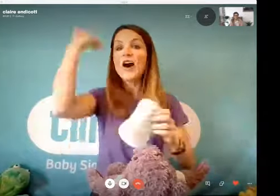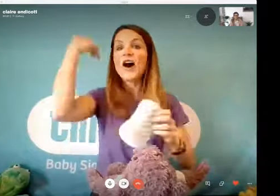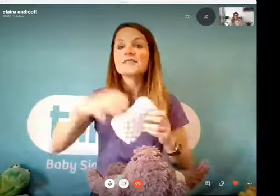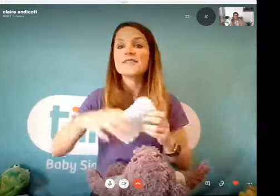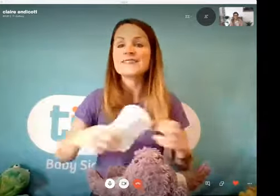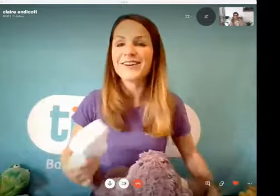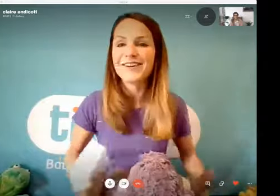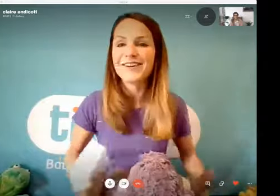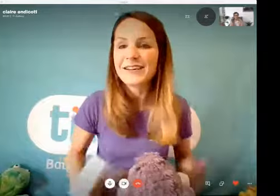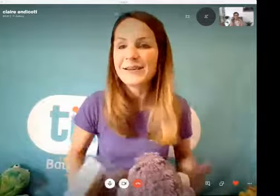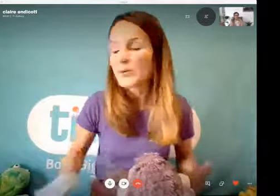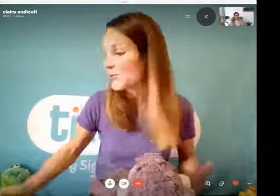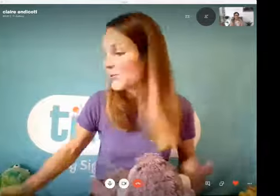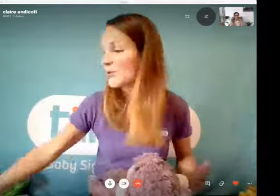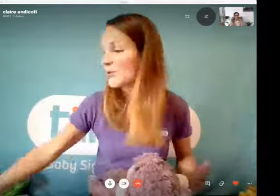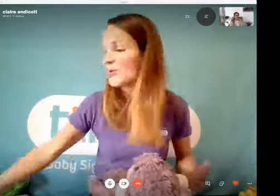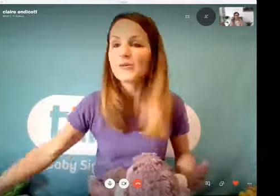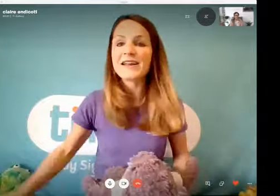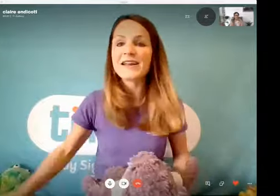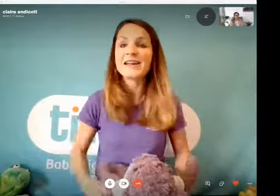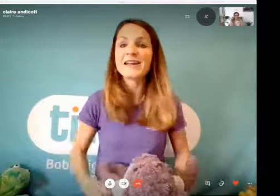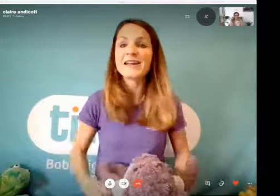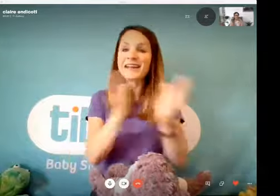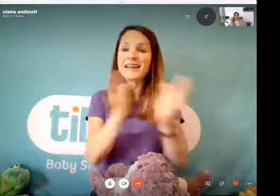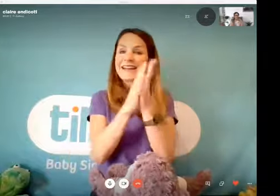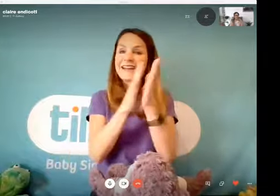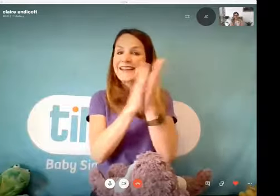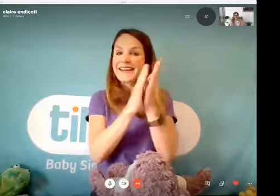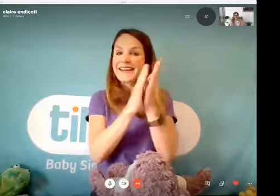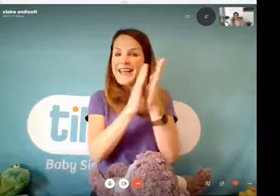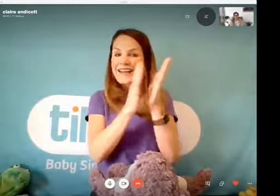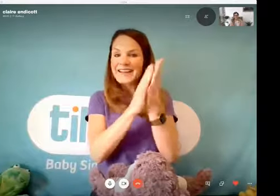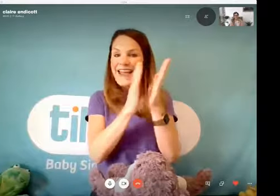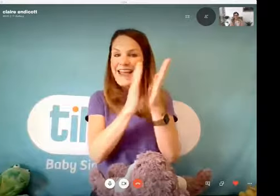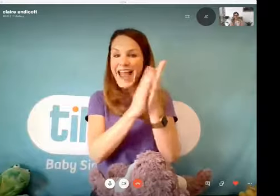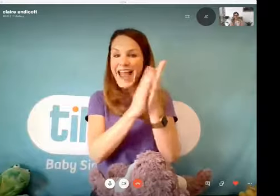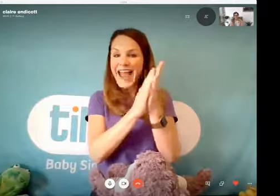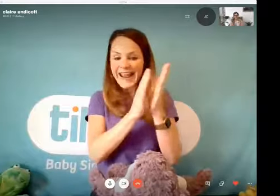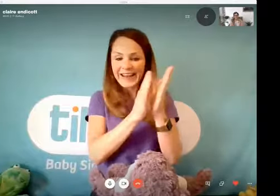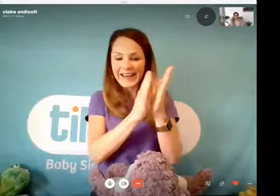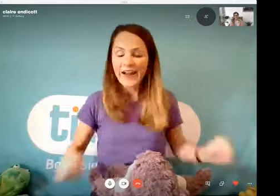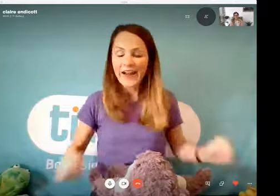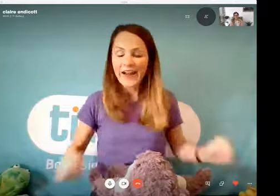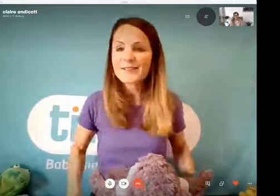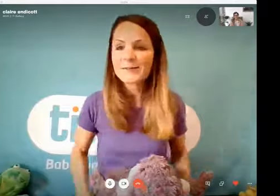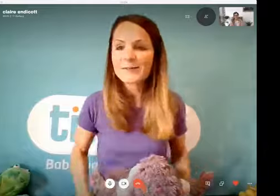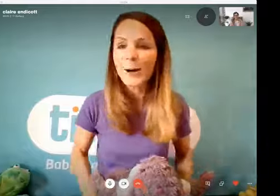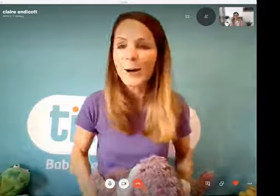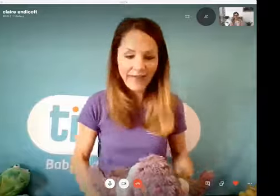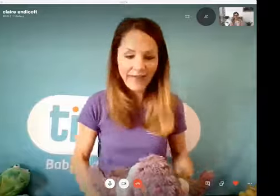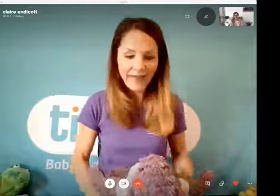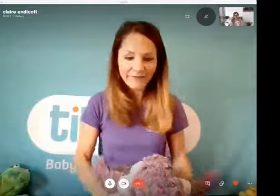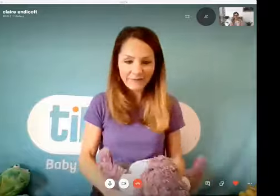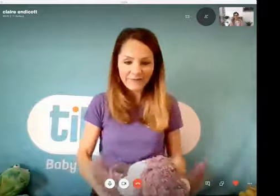sunny morning. Yay! I heard somebody talk then. What